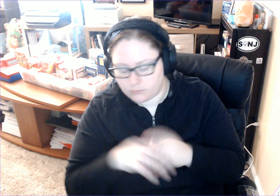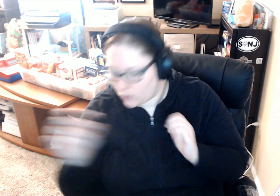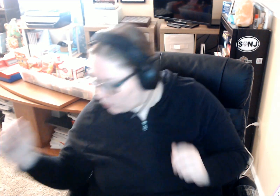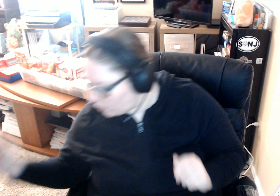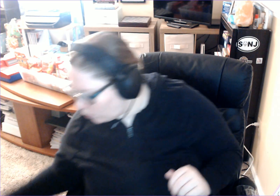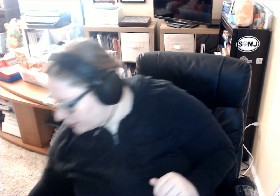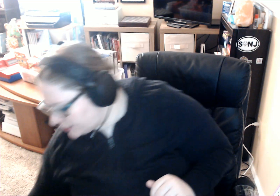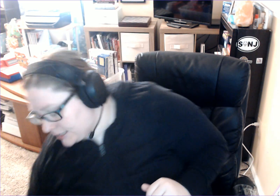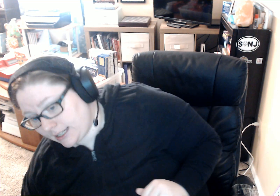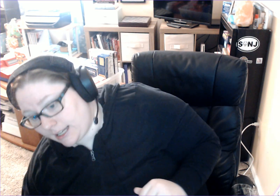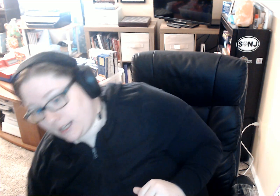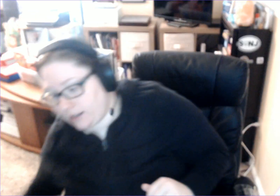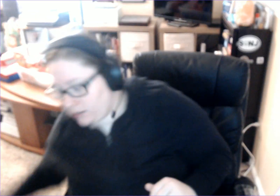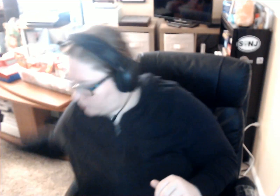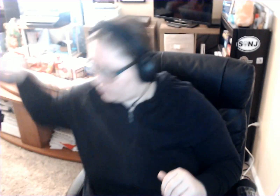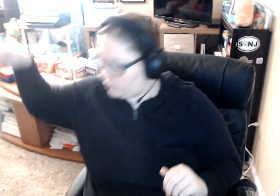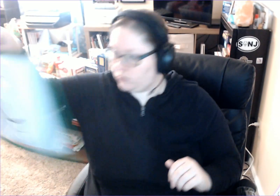Or C.